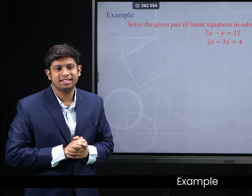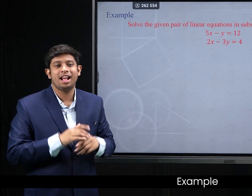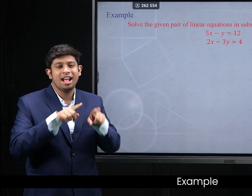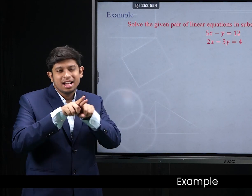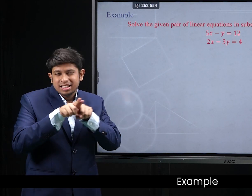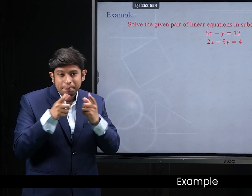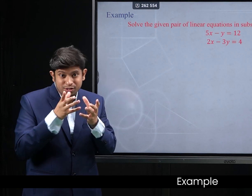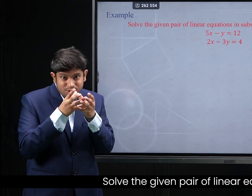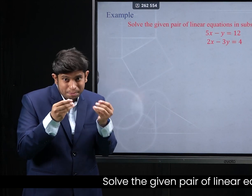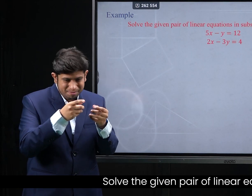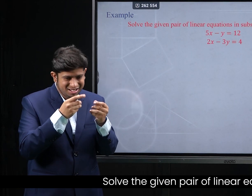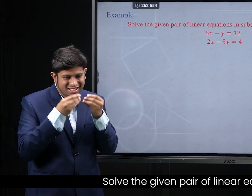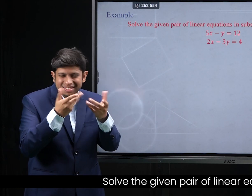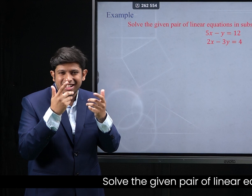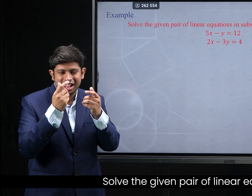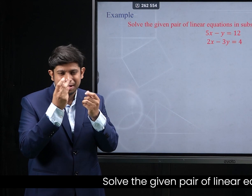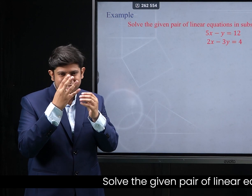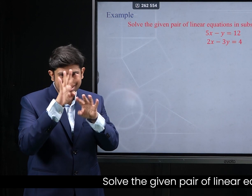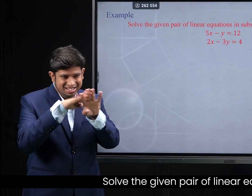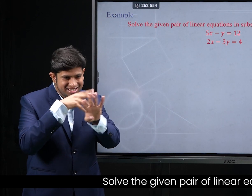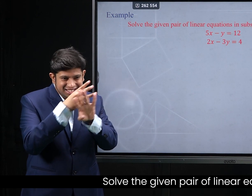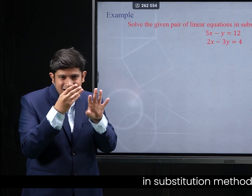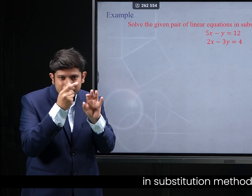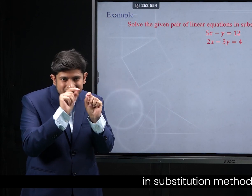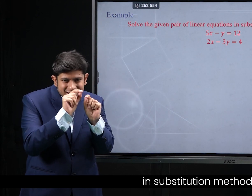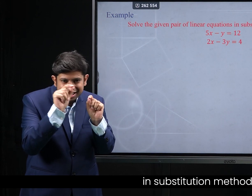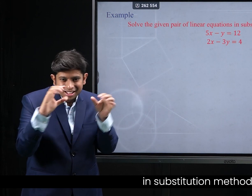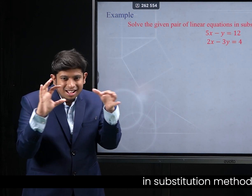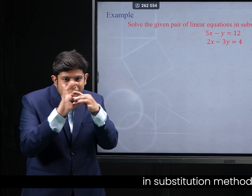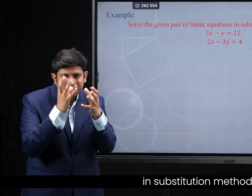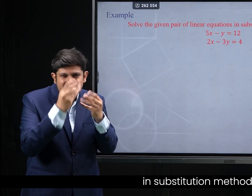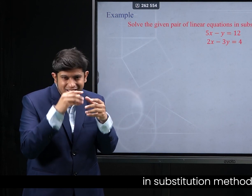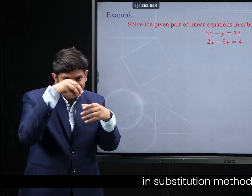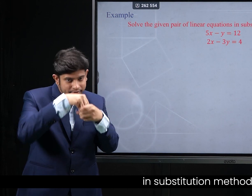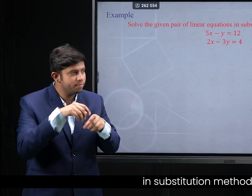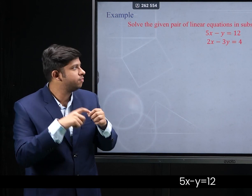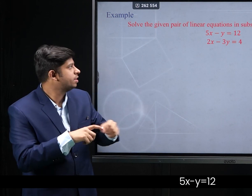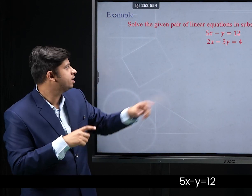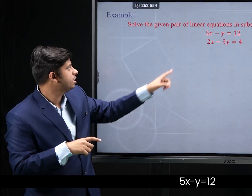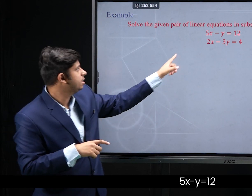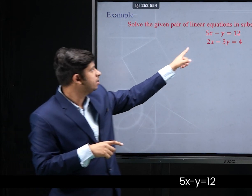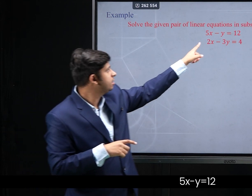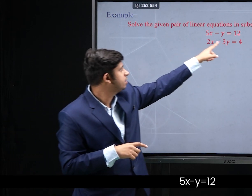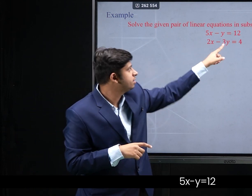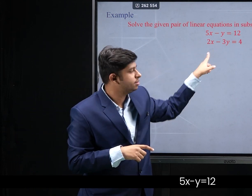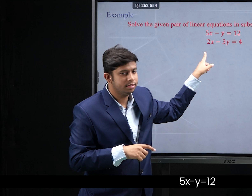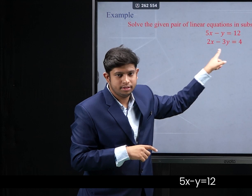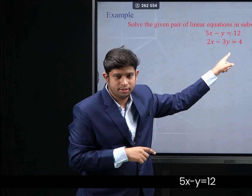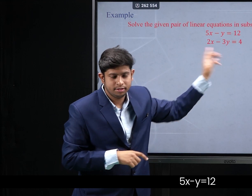Example: solve the given pair of linear equations in substitution method. 5x minus y is equal to 12 and